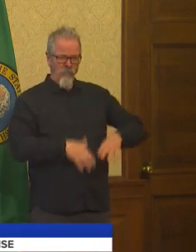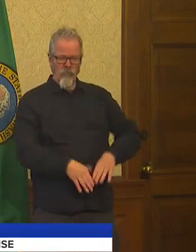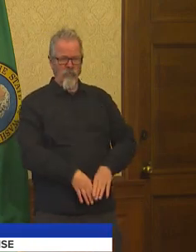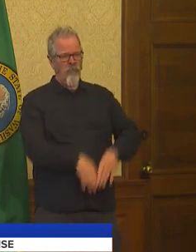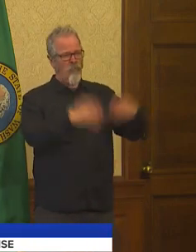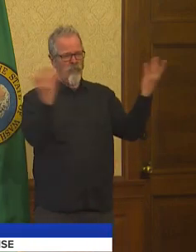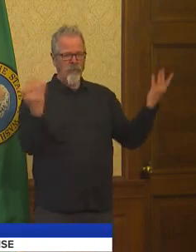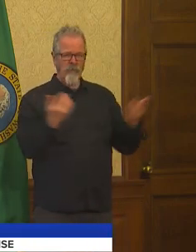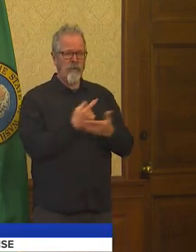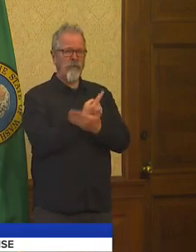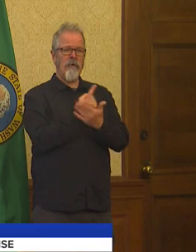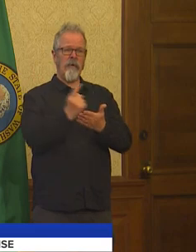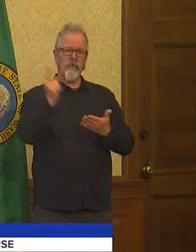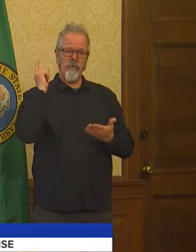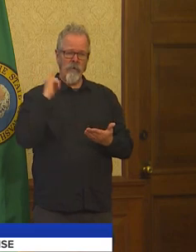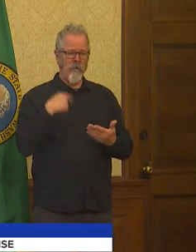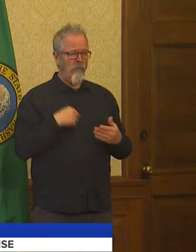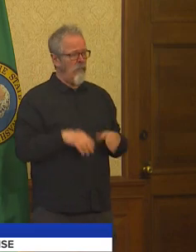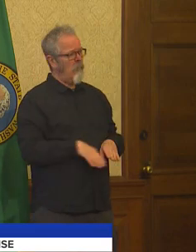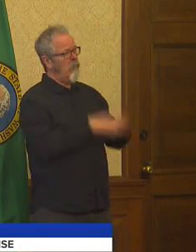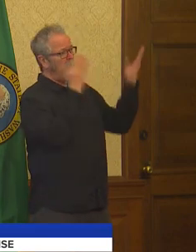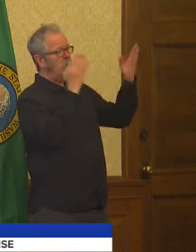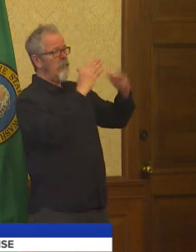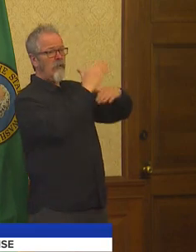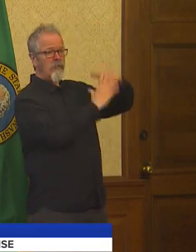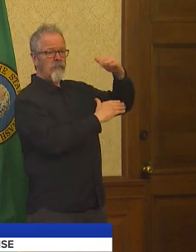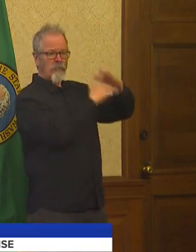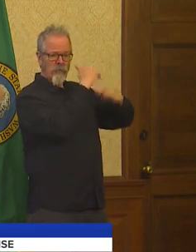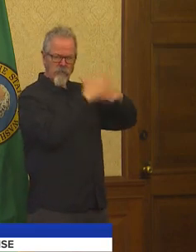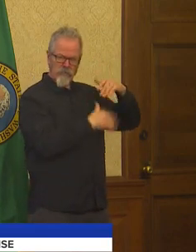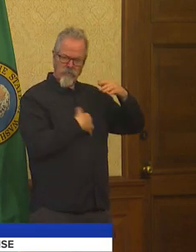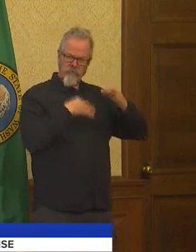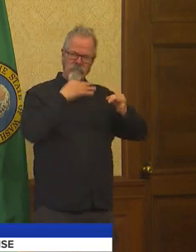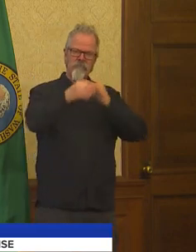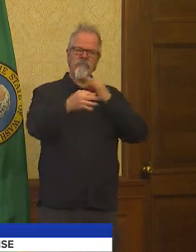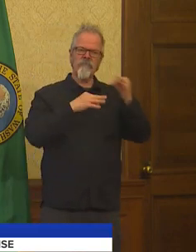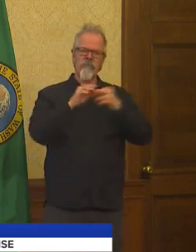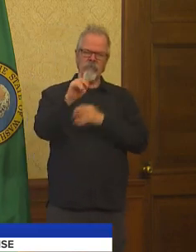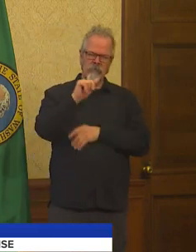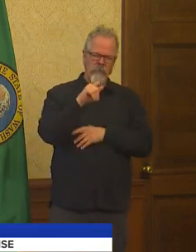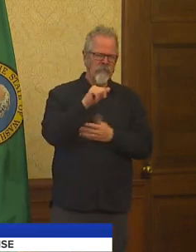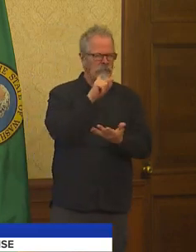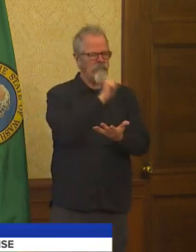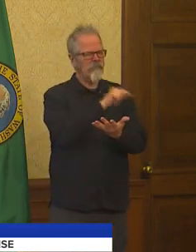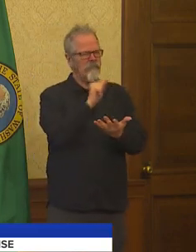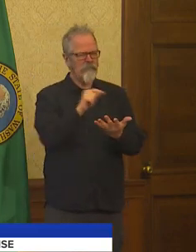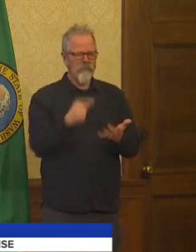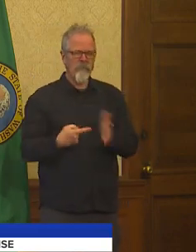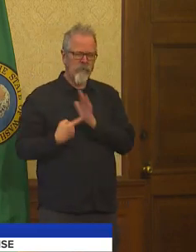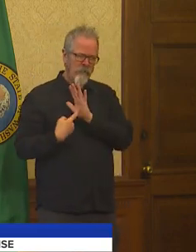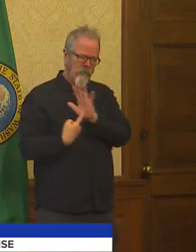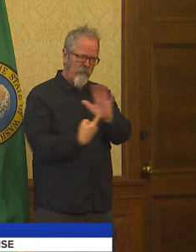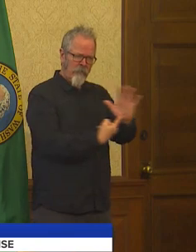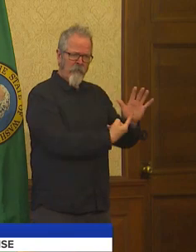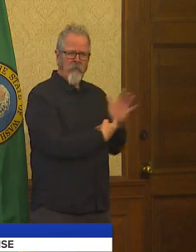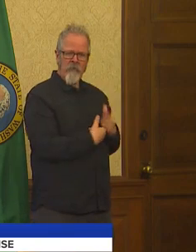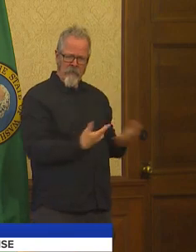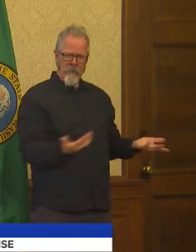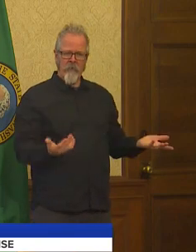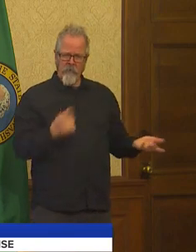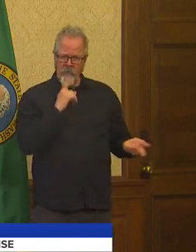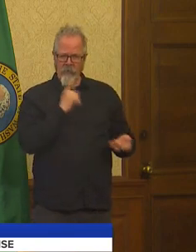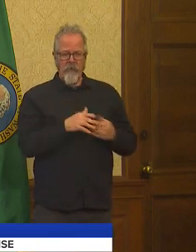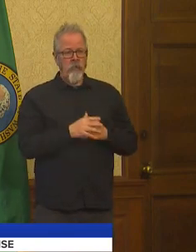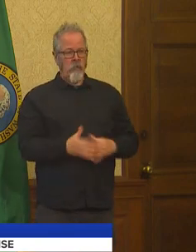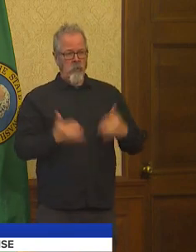plan. Today we are taking a second step to open up outdoor recreation, or a significant part of it, again after thinking